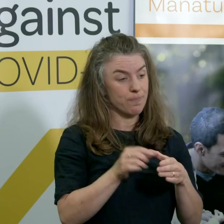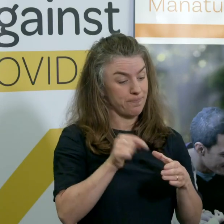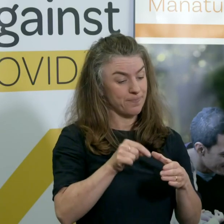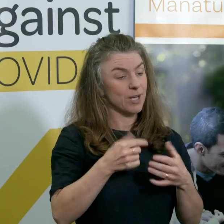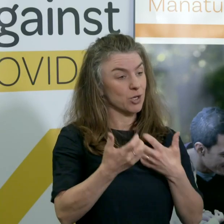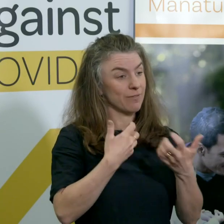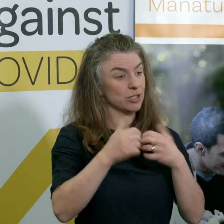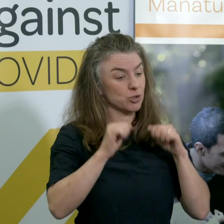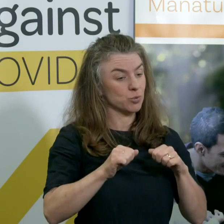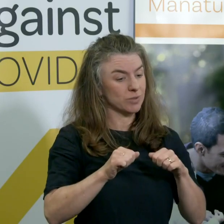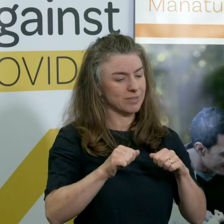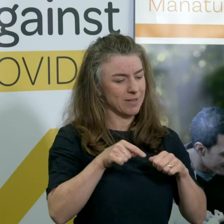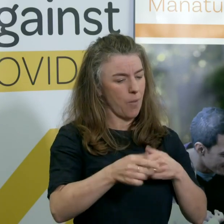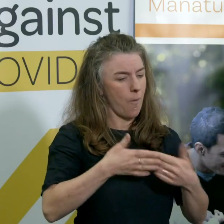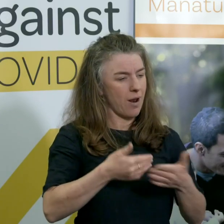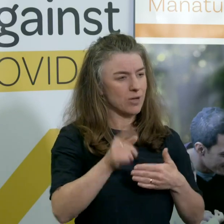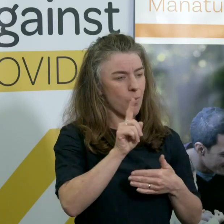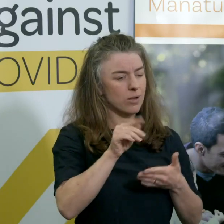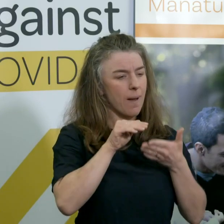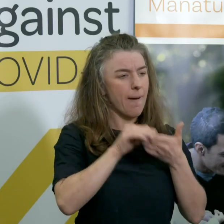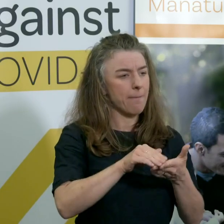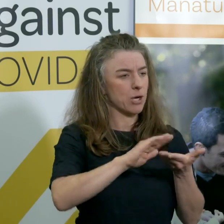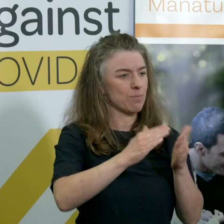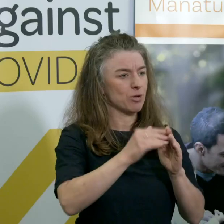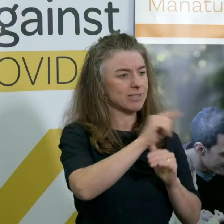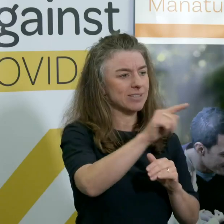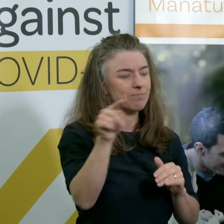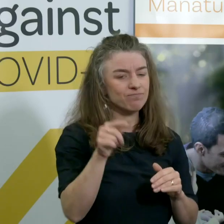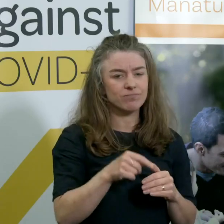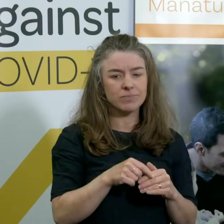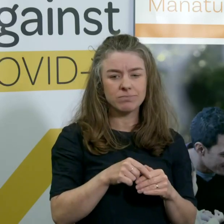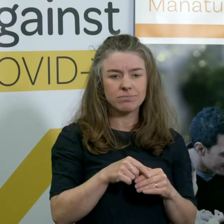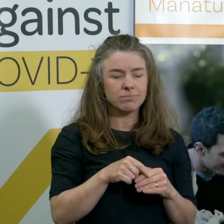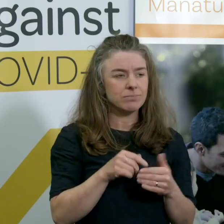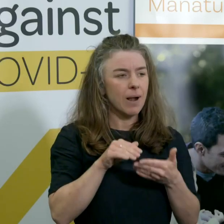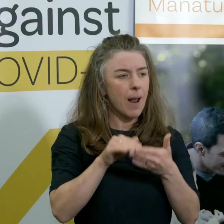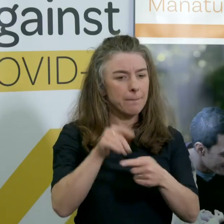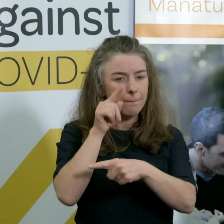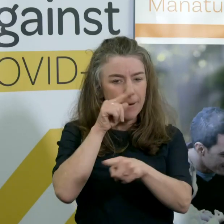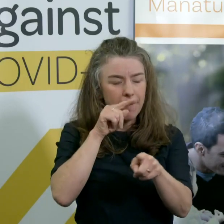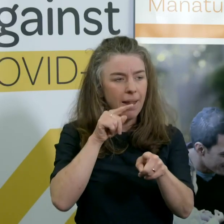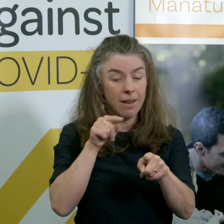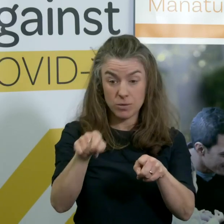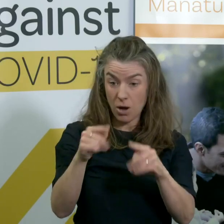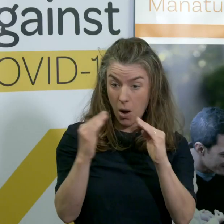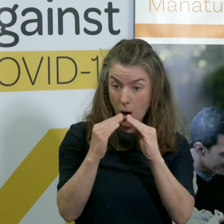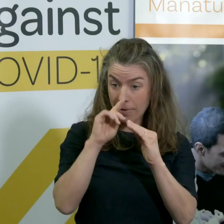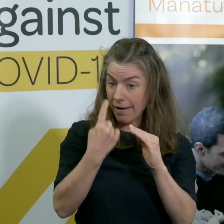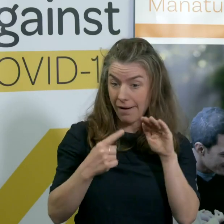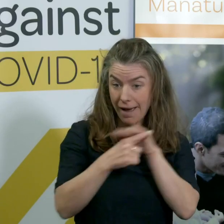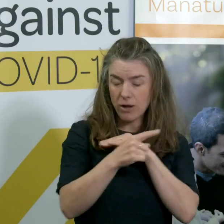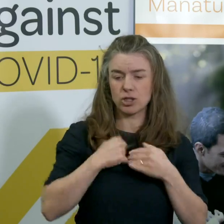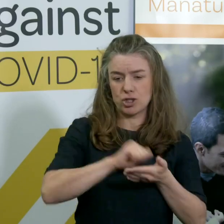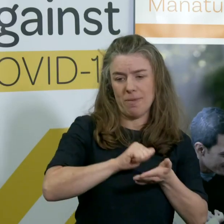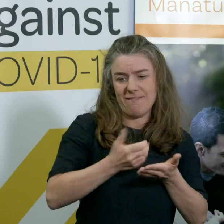already organised themselves to help out in the community, including with running errands, possibly doing shopping for people who can't go out. We saw